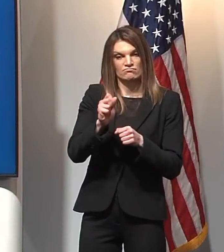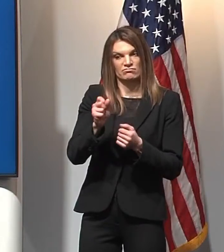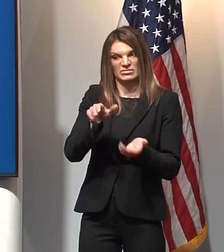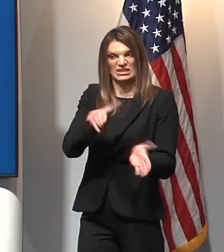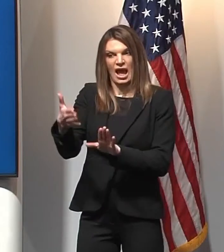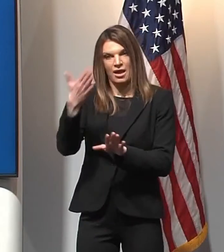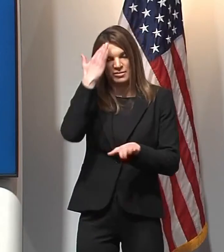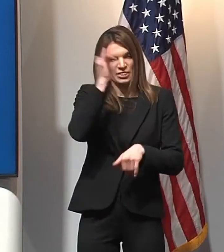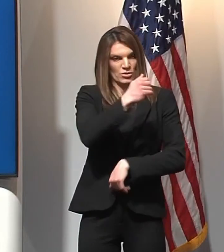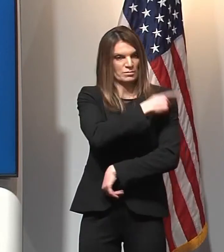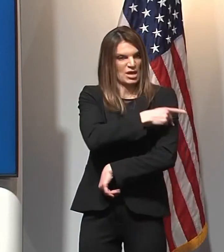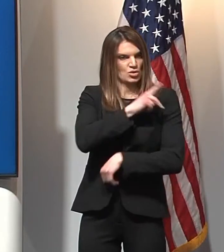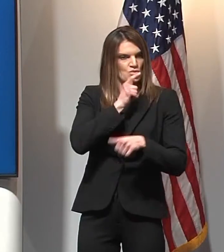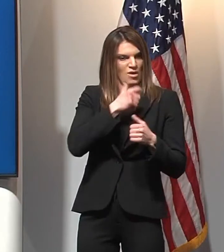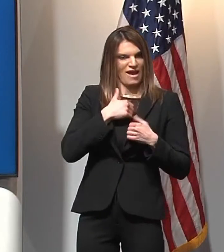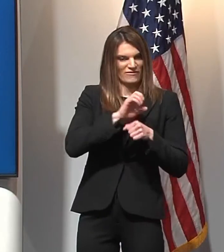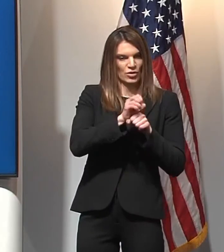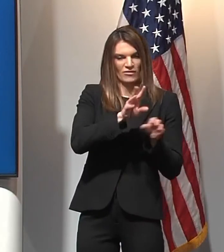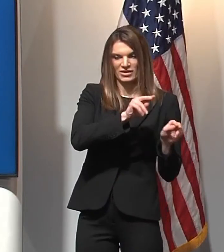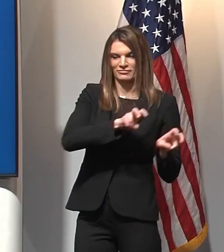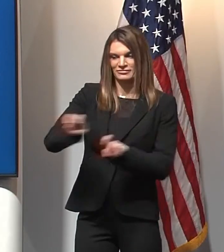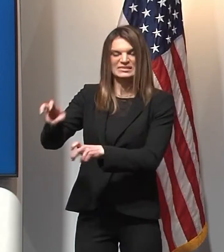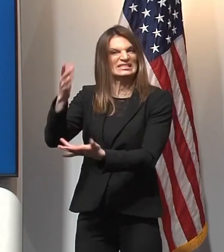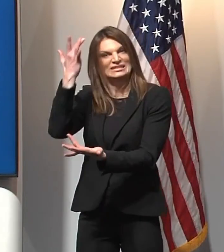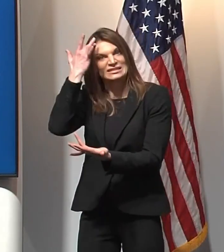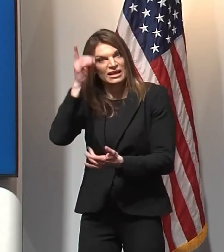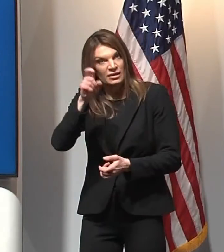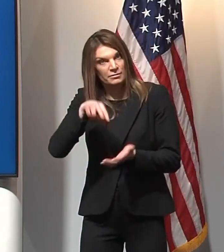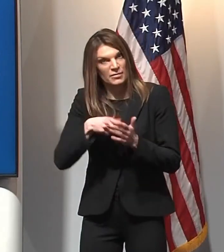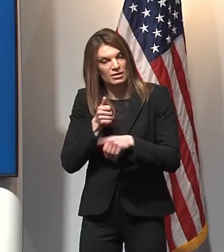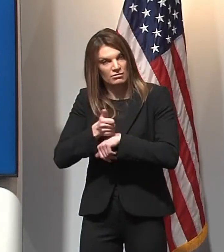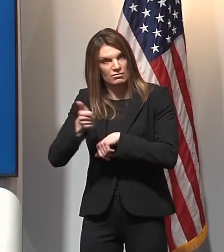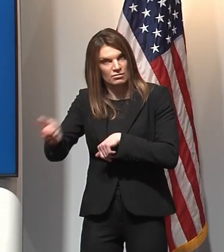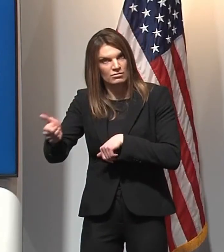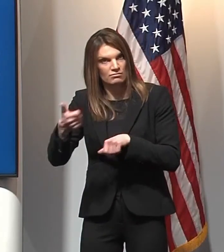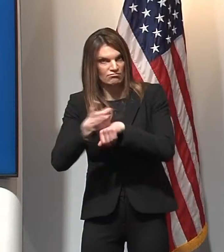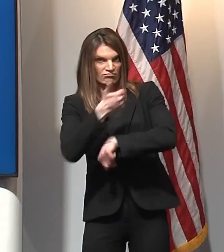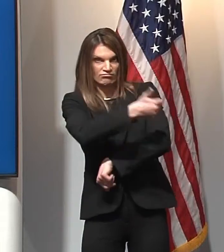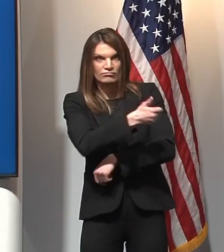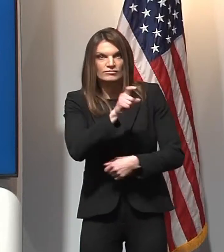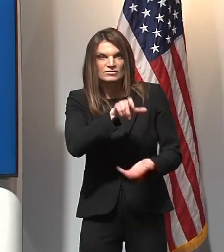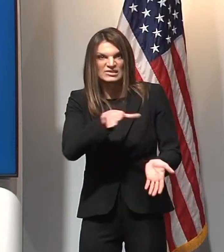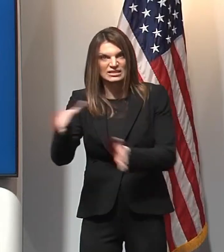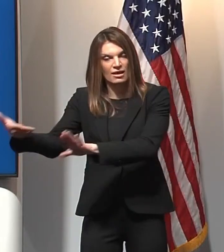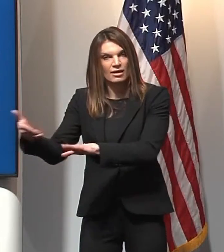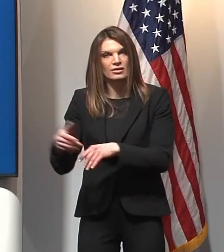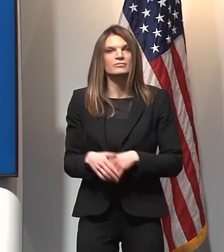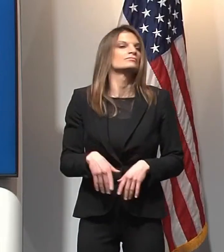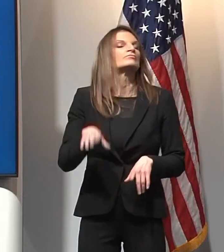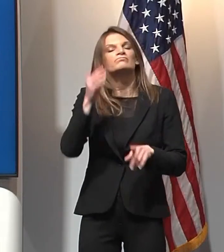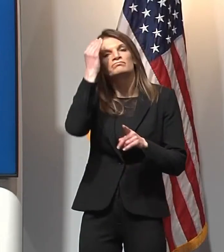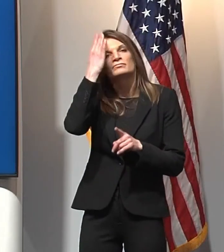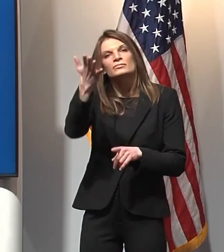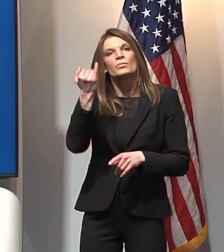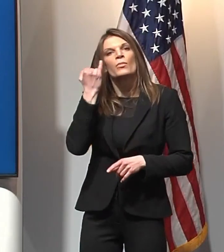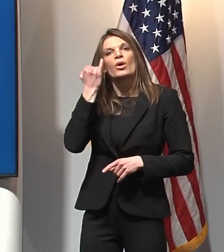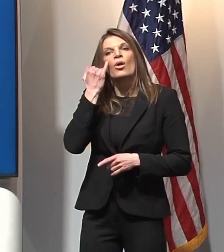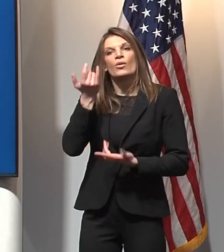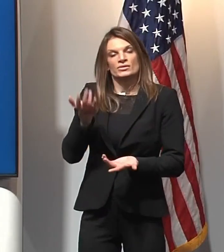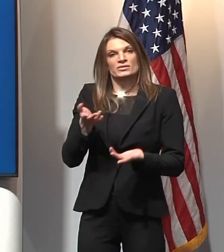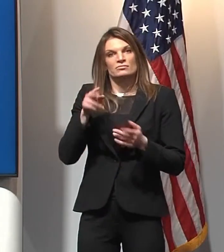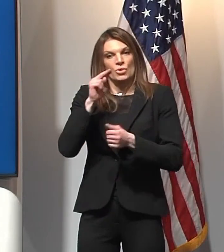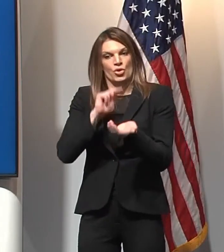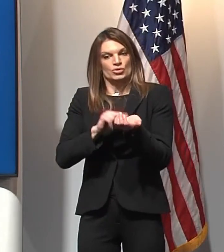nursing homes? Tim, all I can say is that if nursing homes brought patients back from the hospital, that